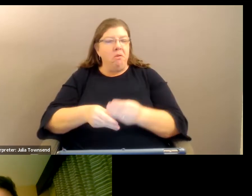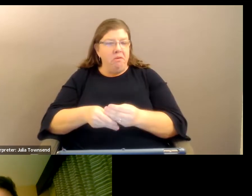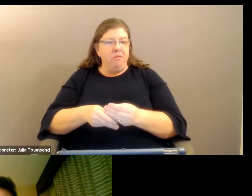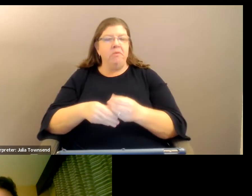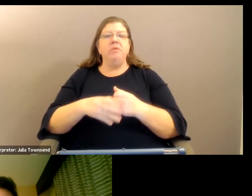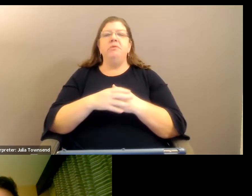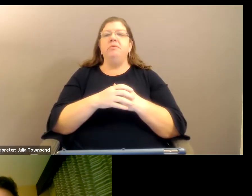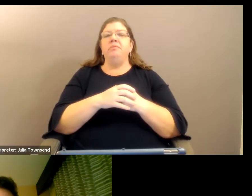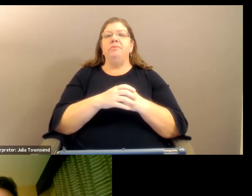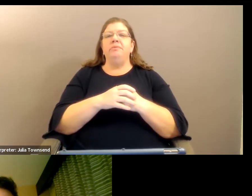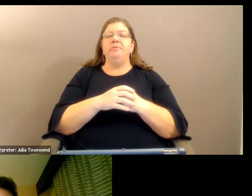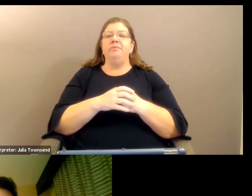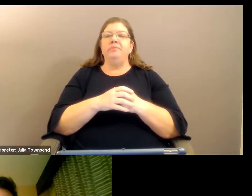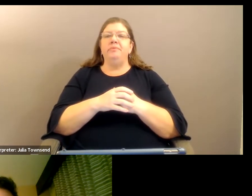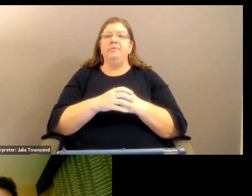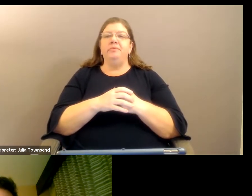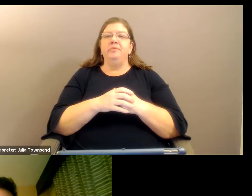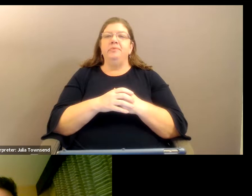slide.